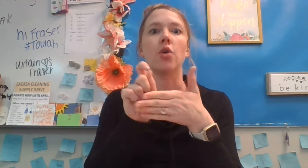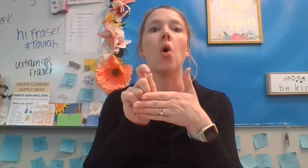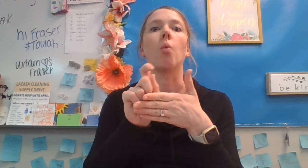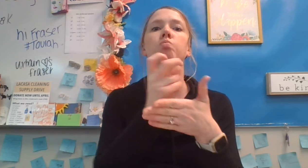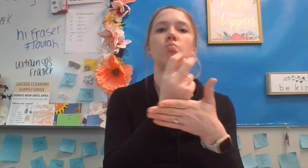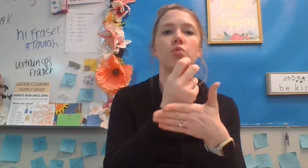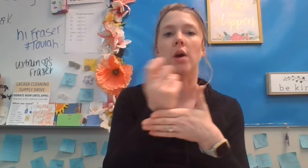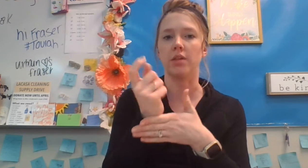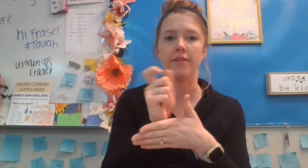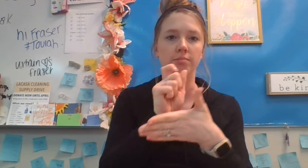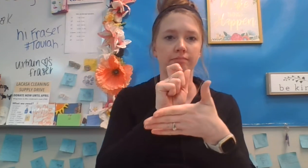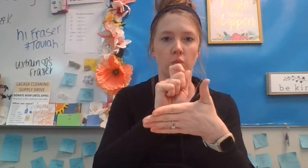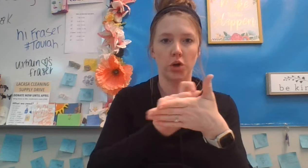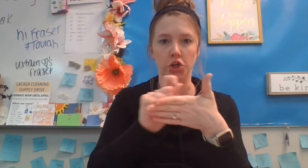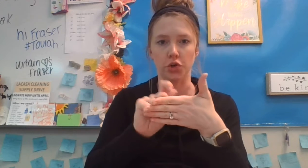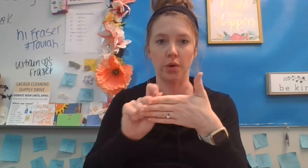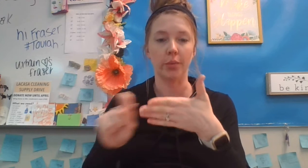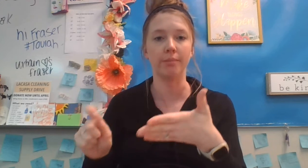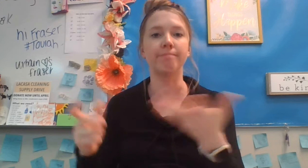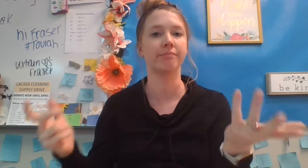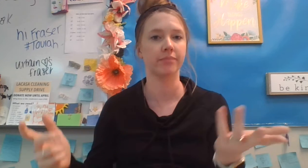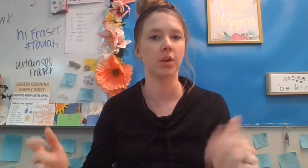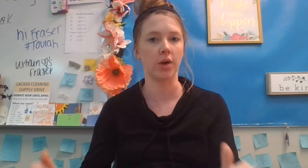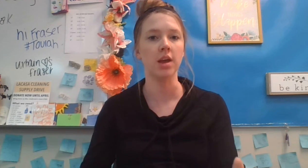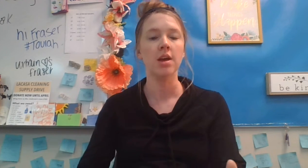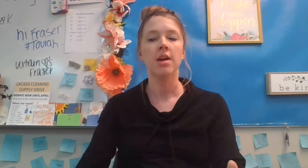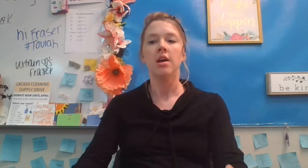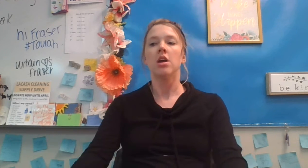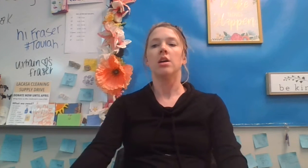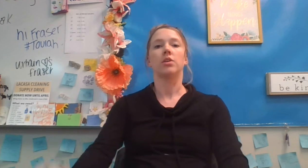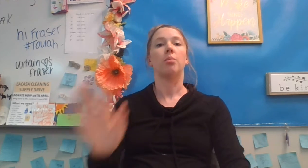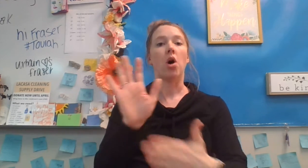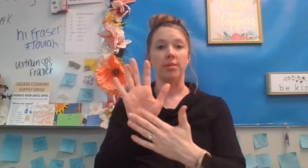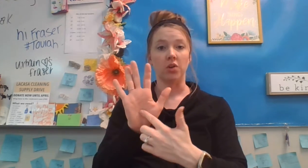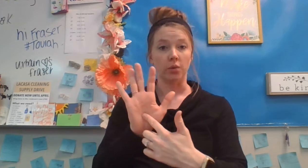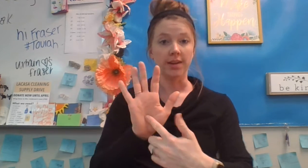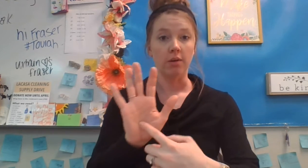oh, 1211, 1211. Okay, so palm is always out,